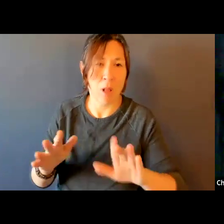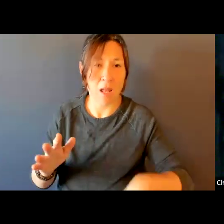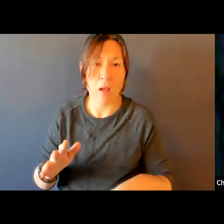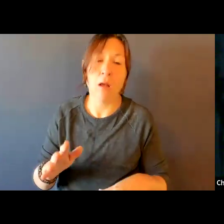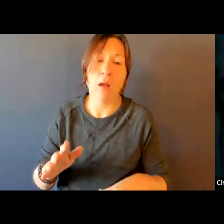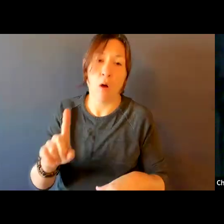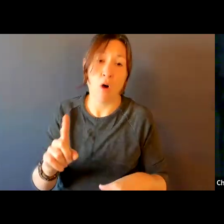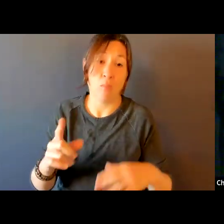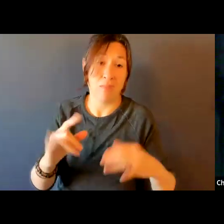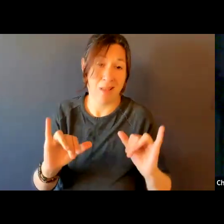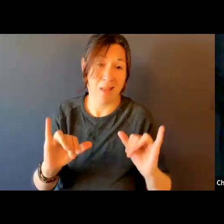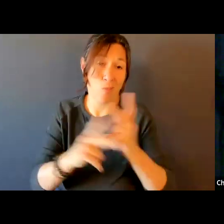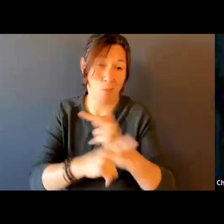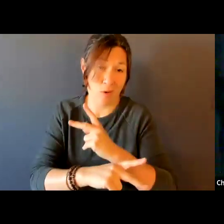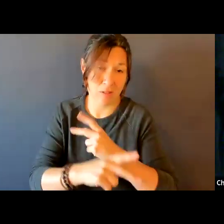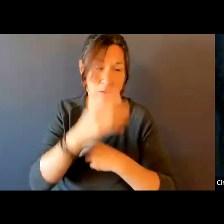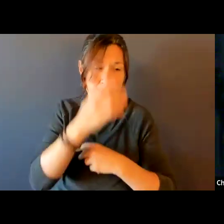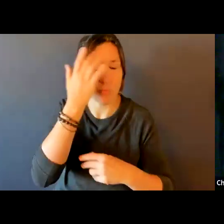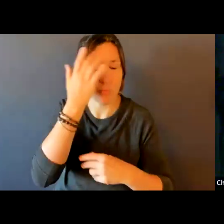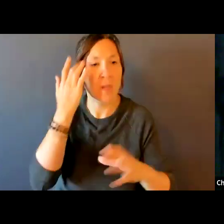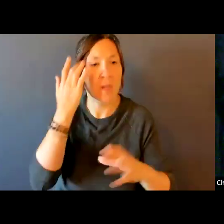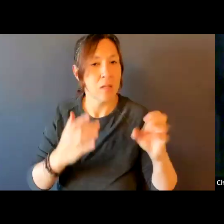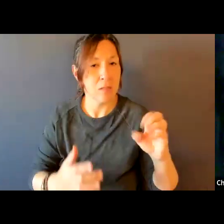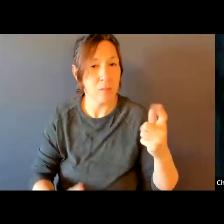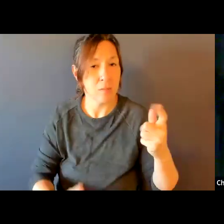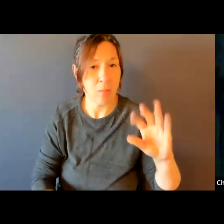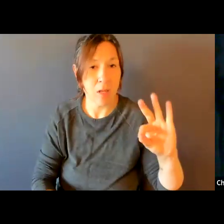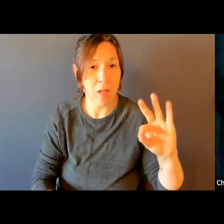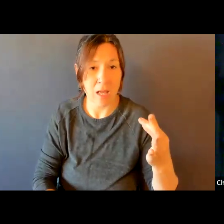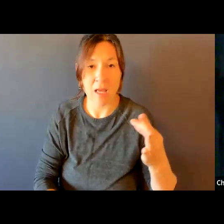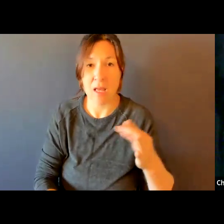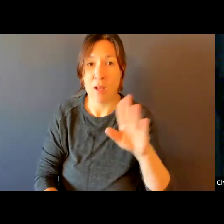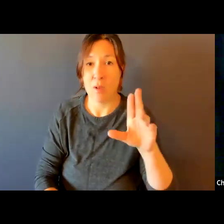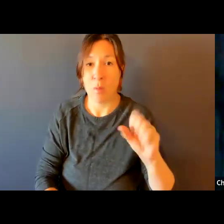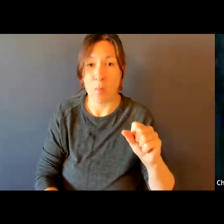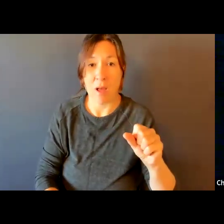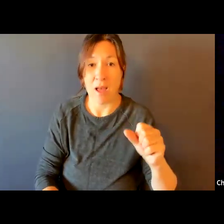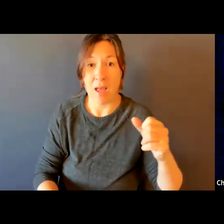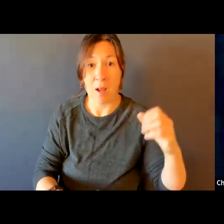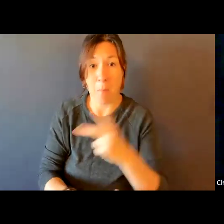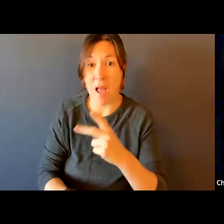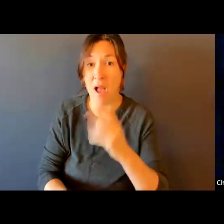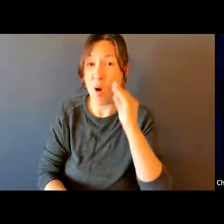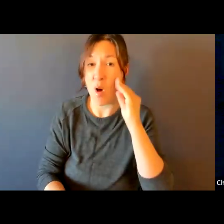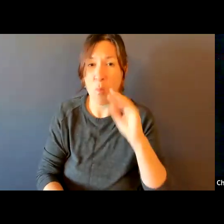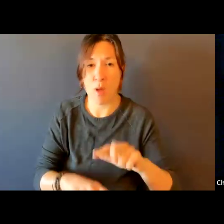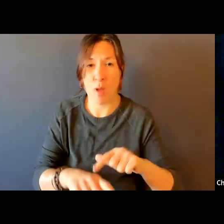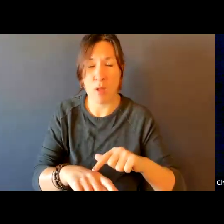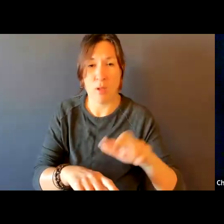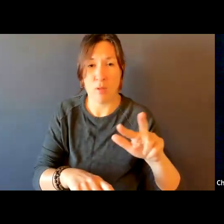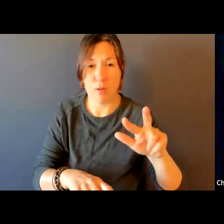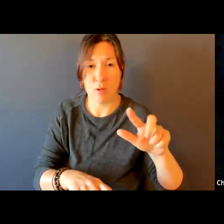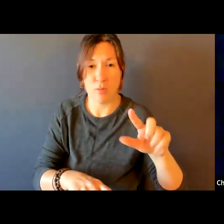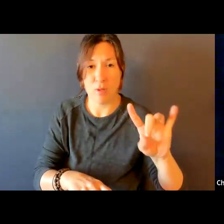there. September 9th, my son's busted and dropped him off until 3:28 p.m. Drop-off time was